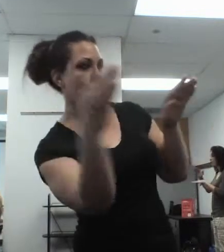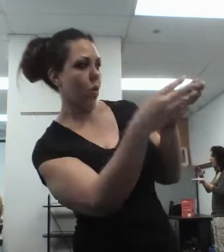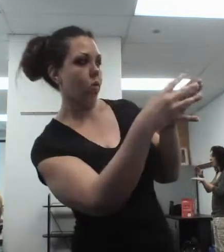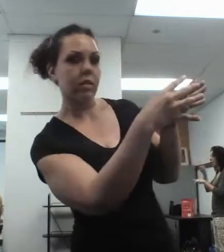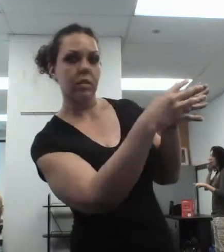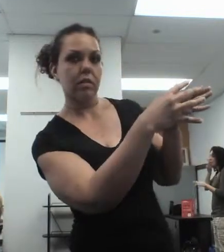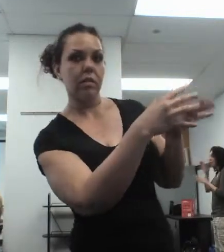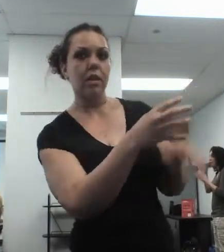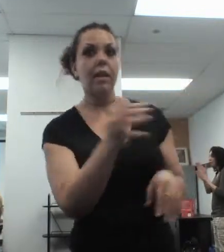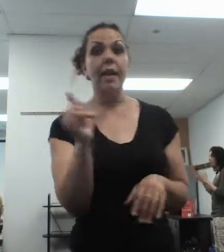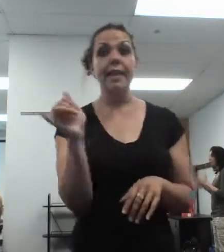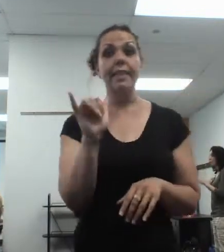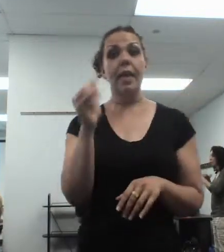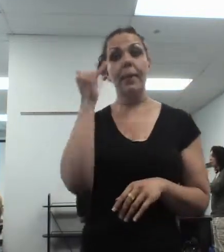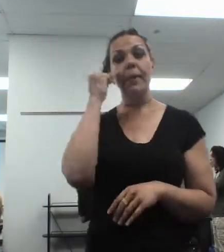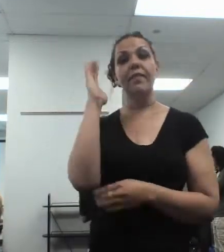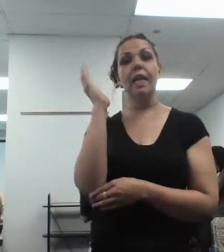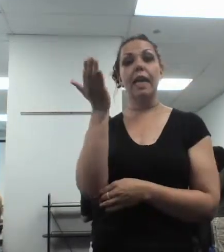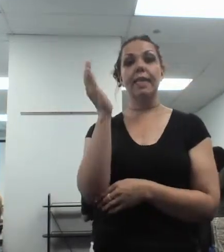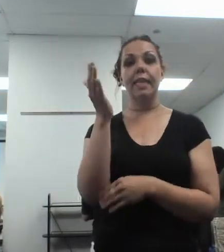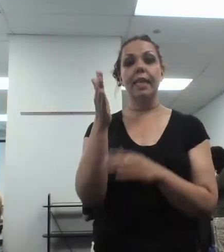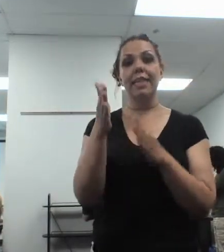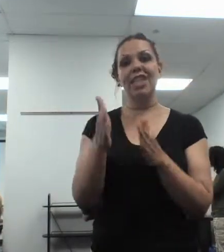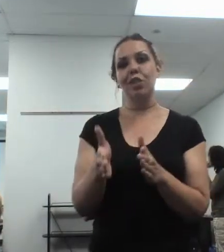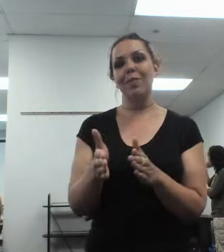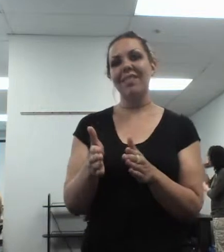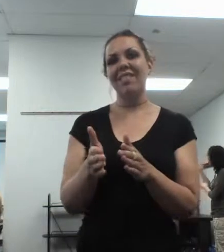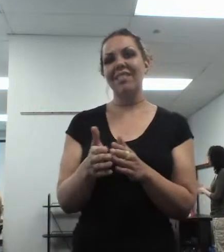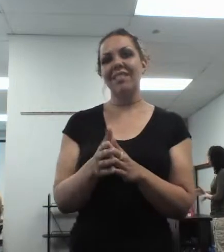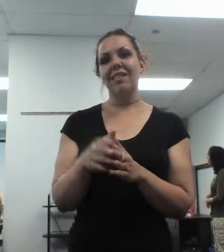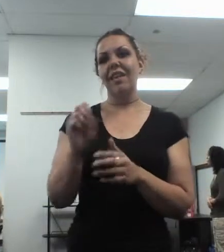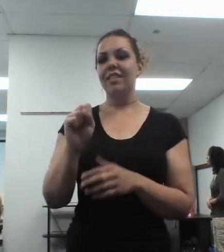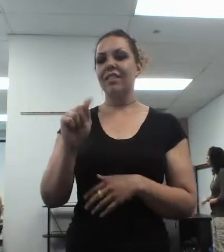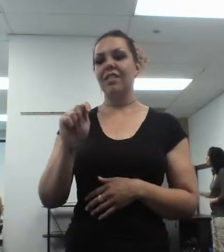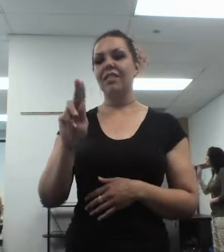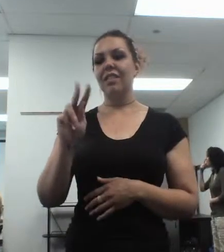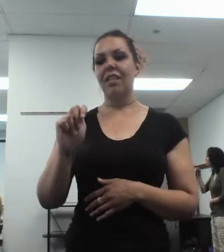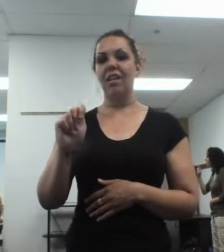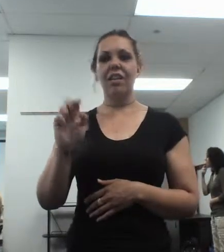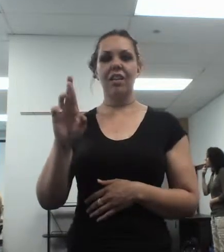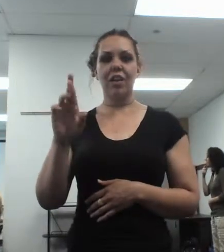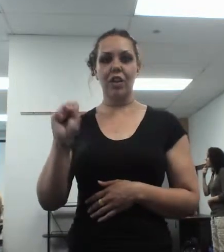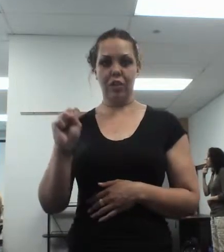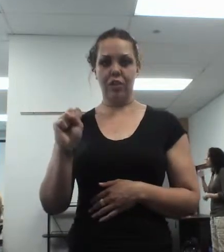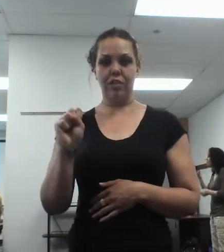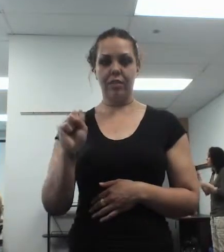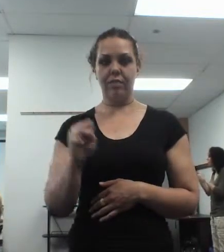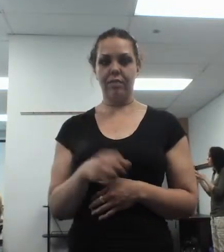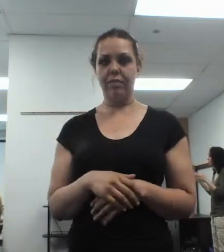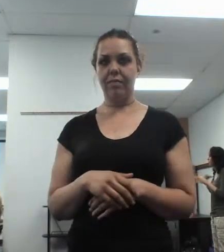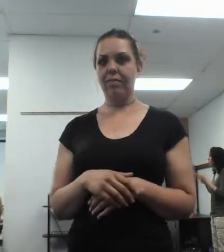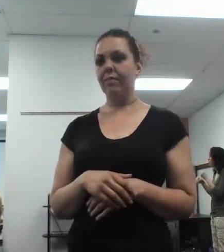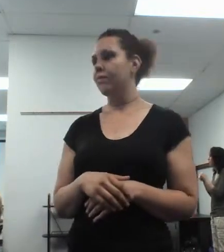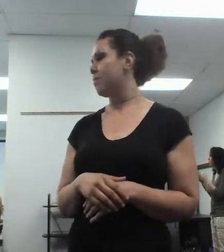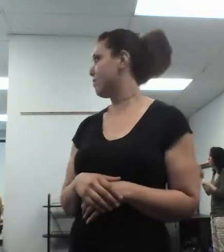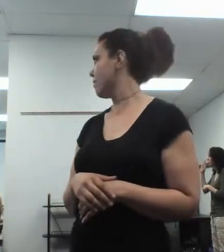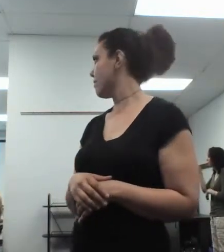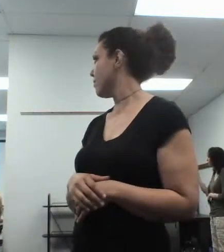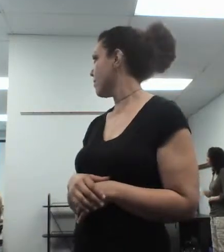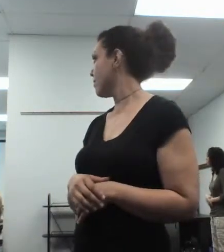speaker stutters or as you know. Say a couple of sentences and add some crazy. It's like you're walking your